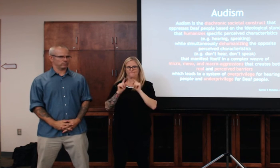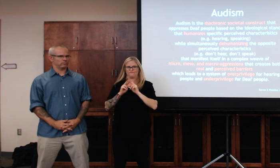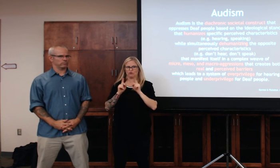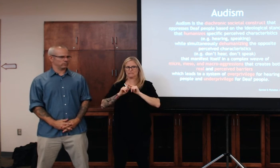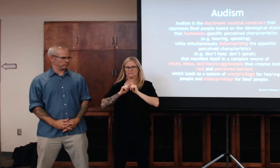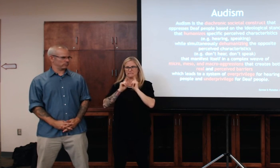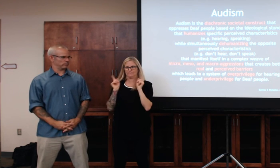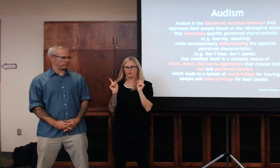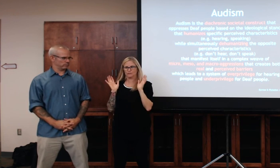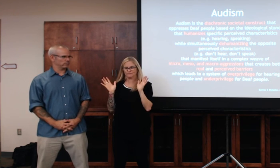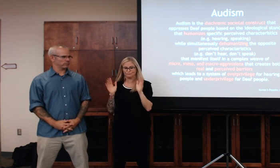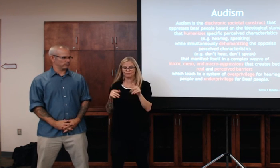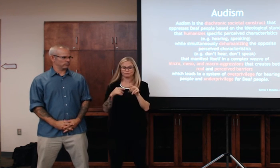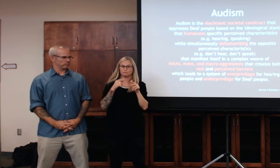different.